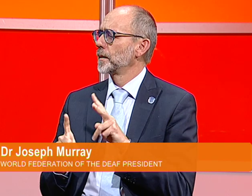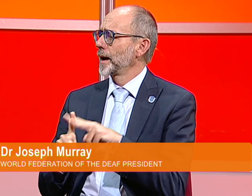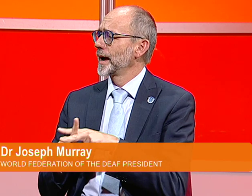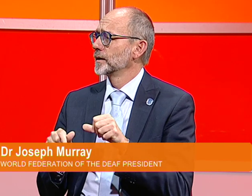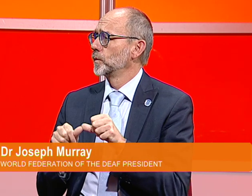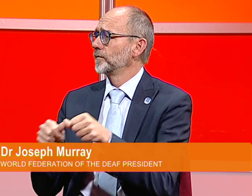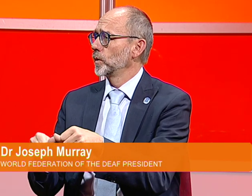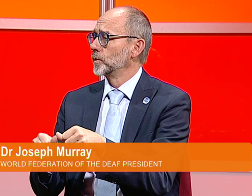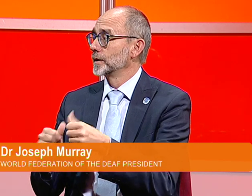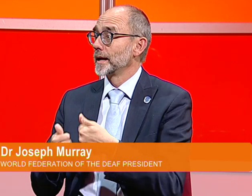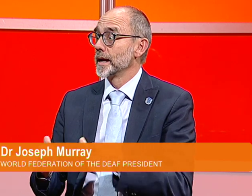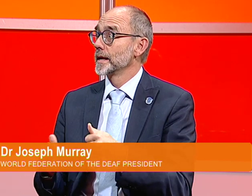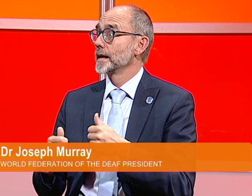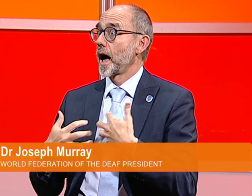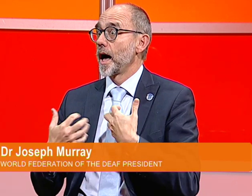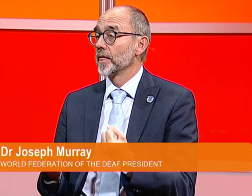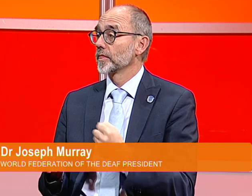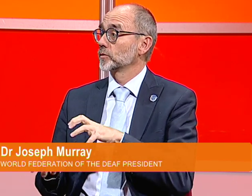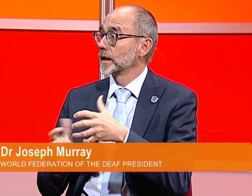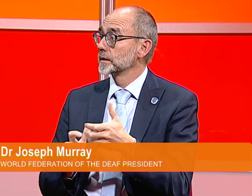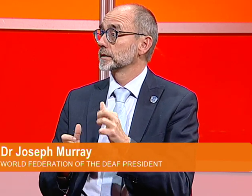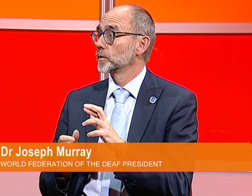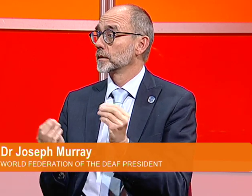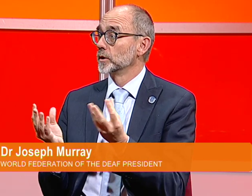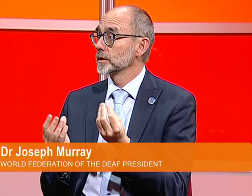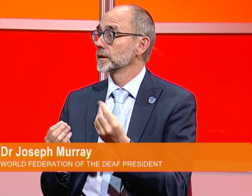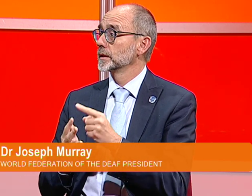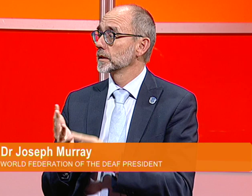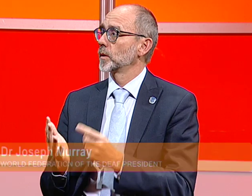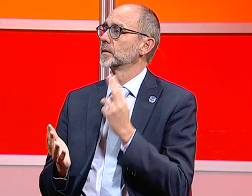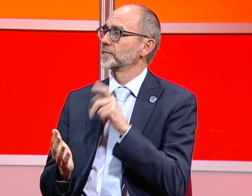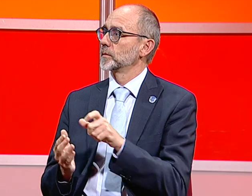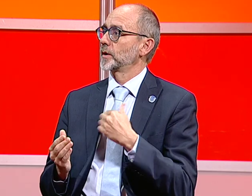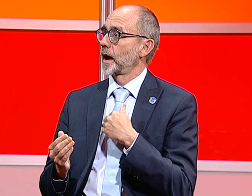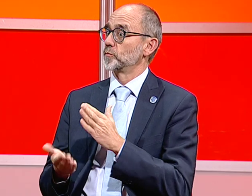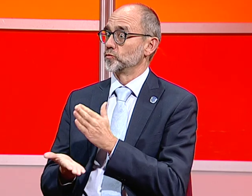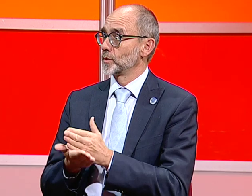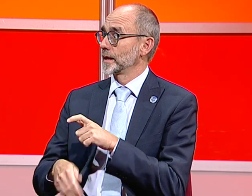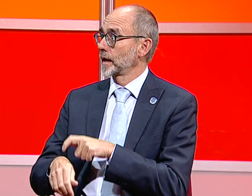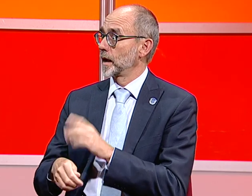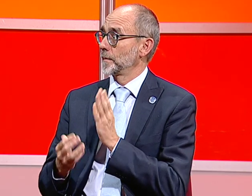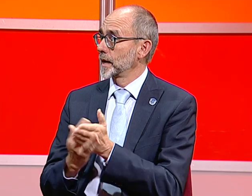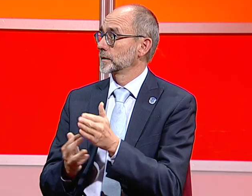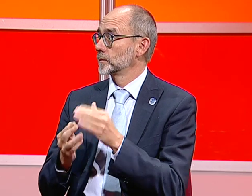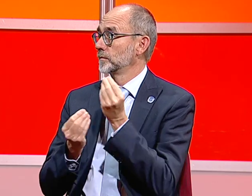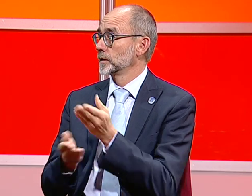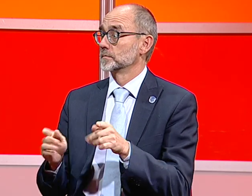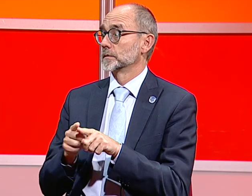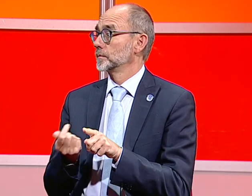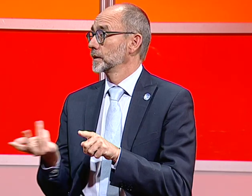information. And, you know, any health crisis coming up is something that we really need to pay attention